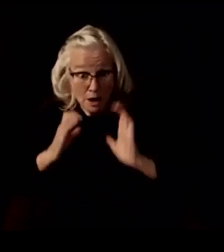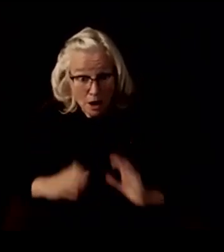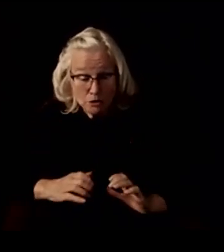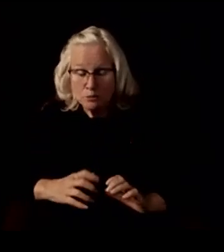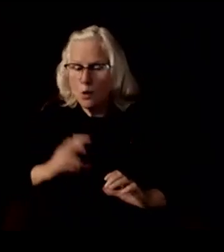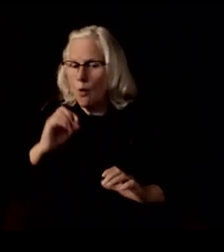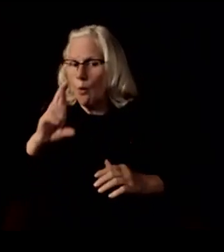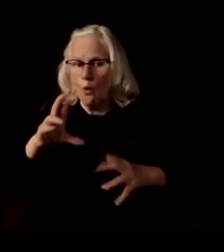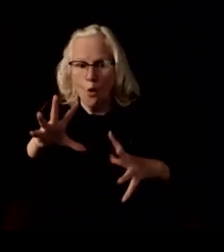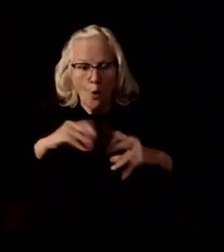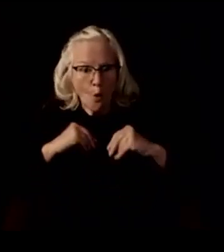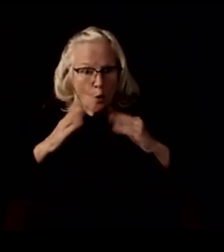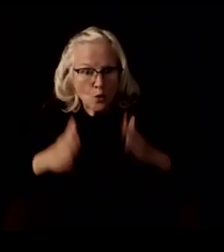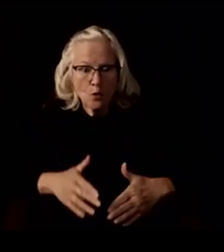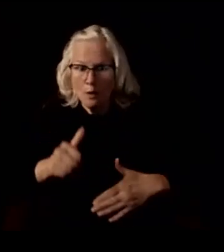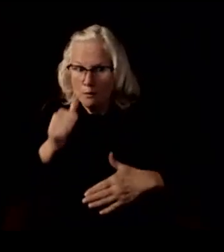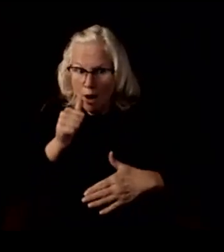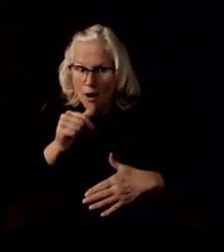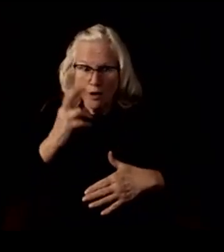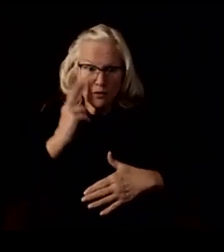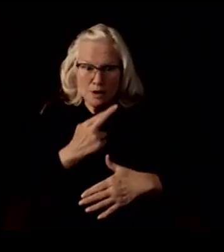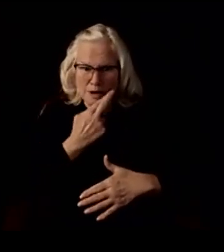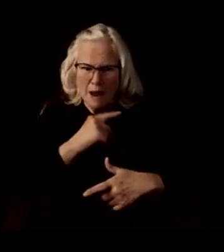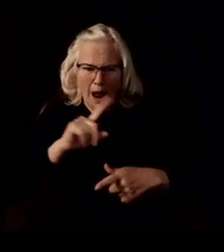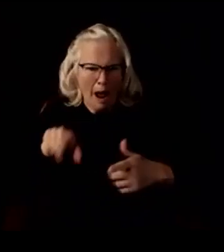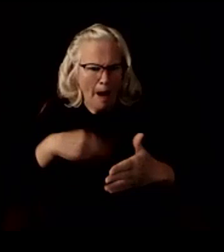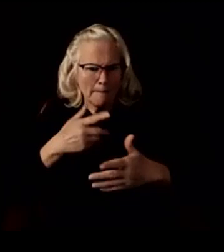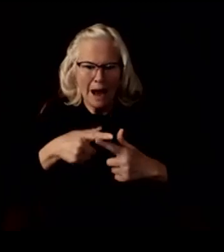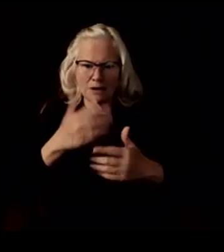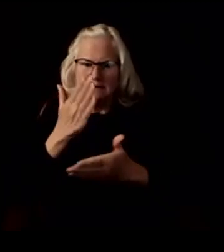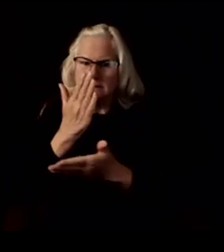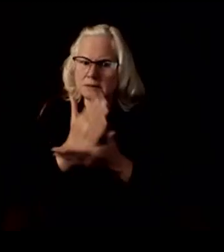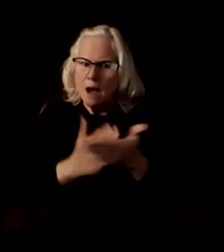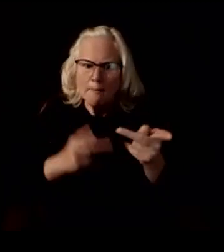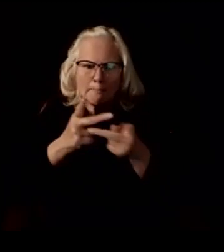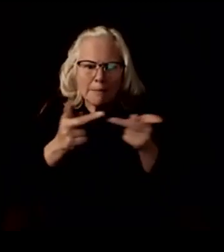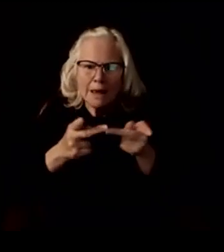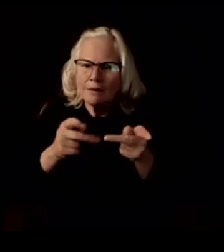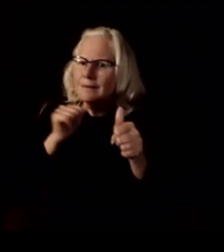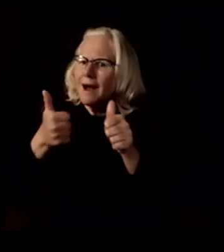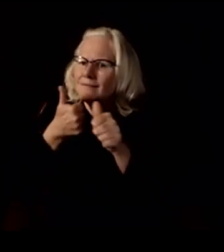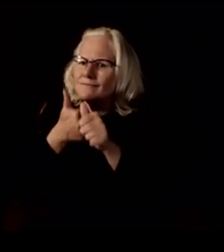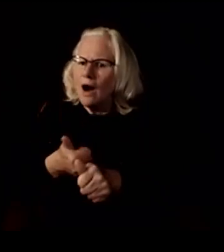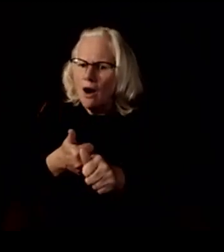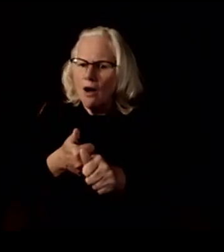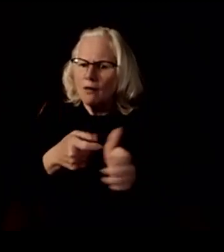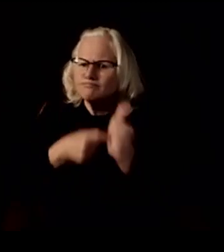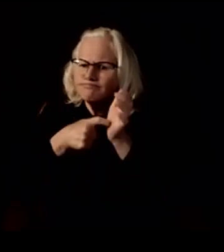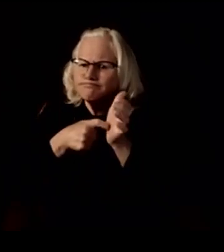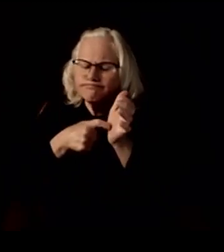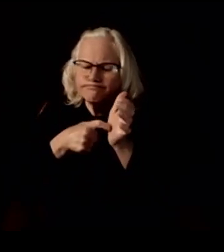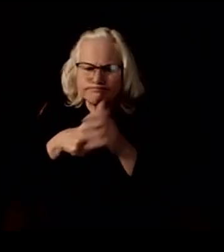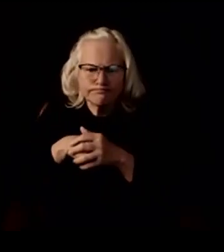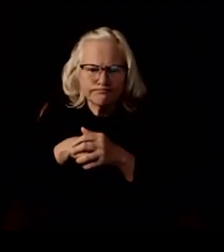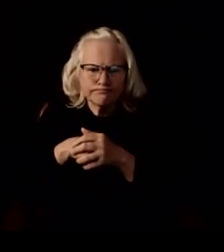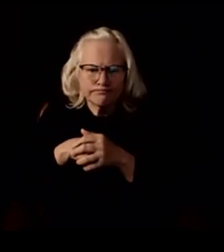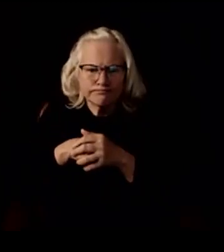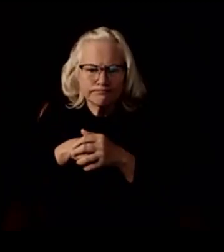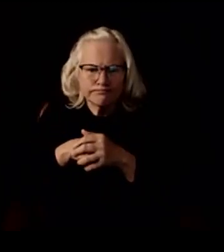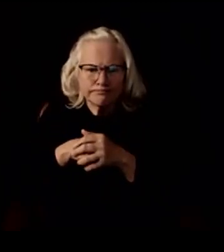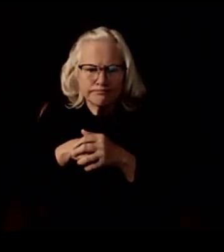restaurants about establishments that have not been complying with requirements of the executive orders that are intended to protect us and limit the spread